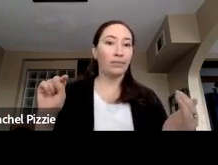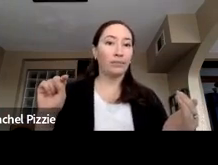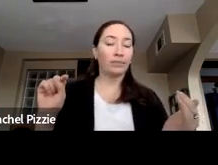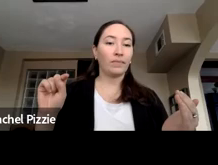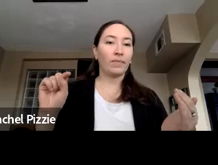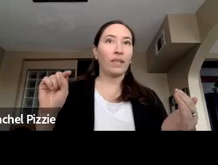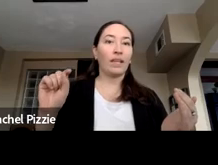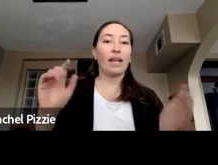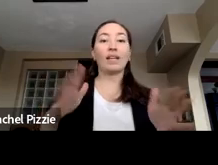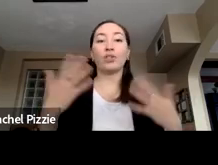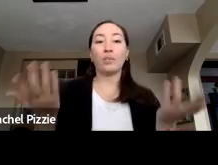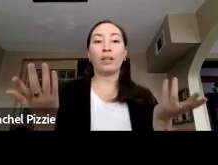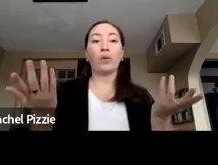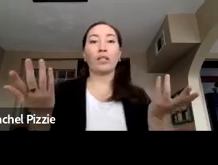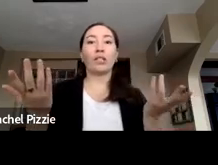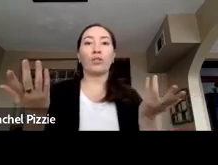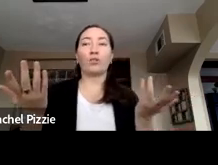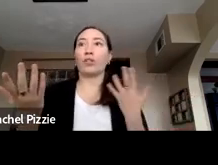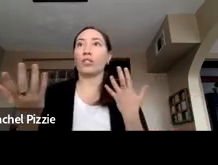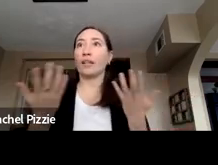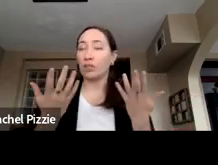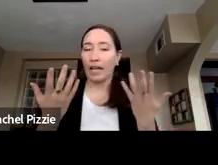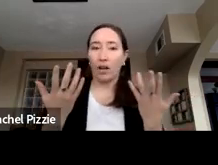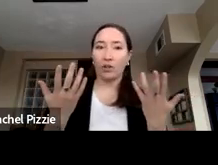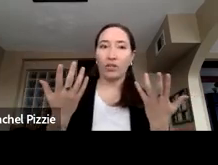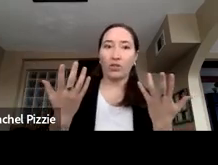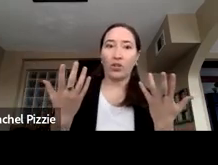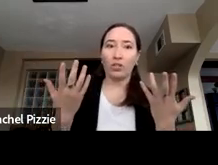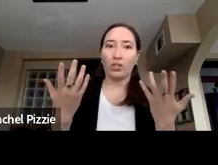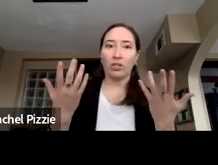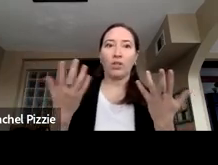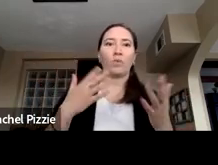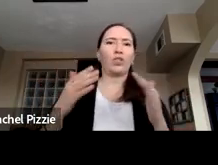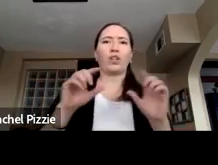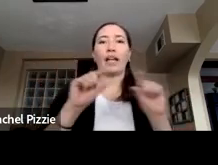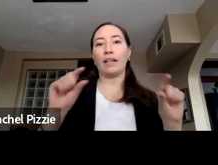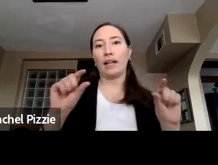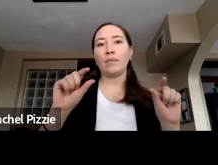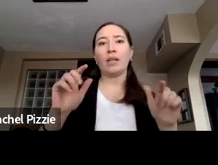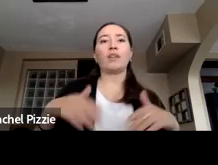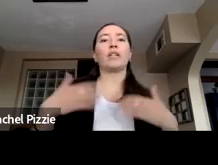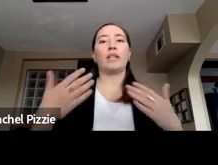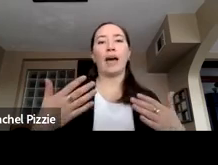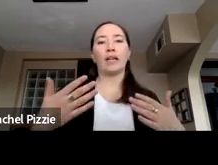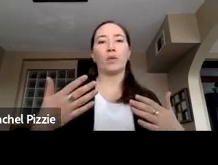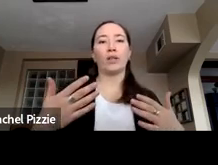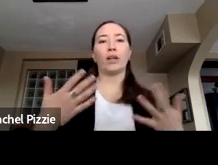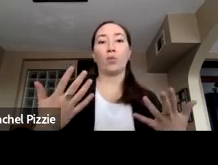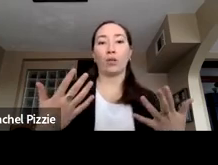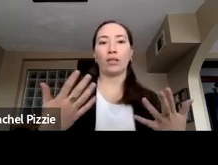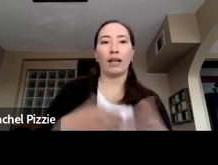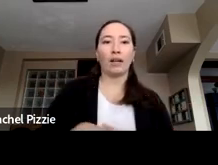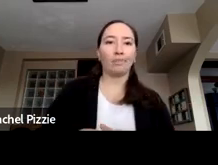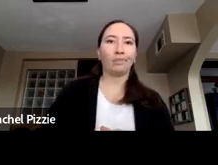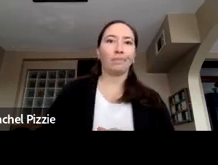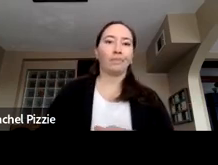gallaudet.qualtrics.com, and you're simply going to use your single sign-on credentials, which is your Gallaudet email address and password, in